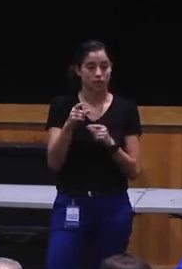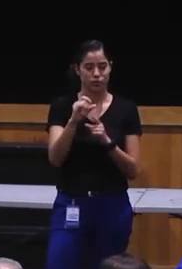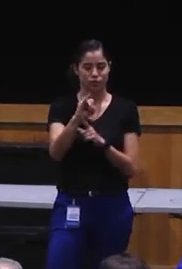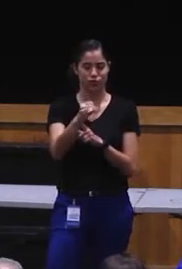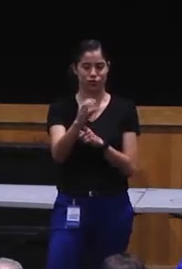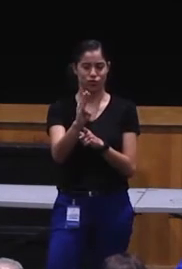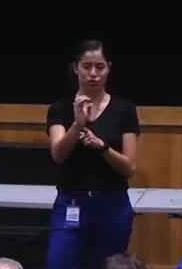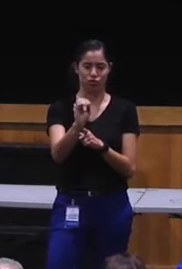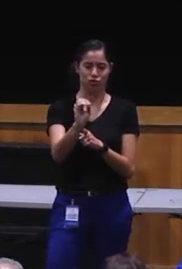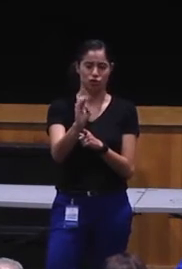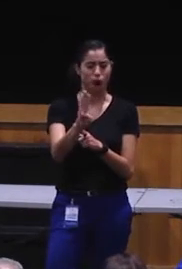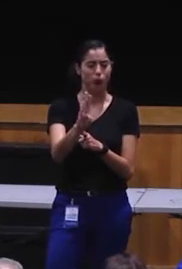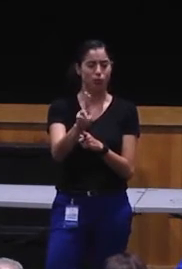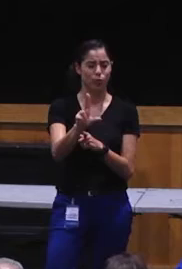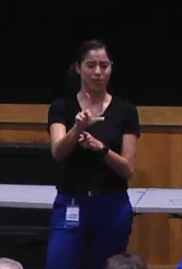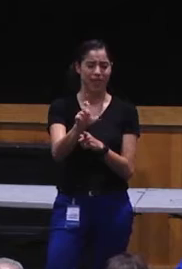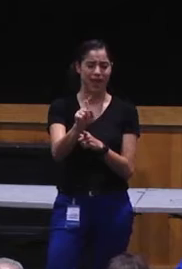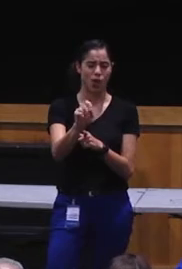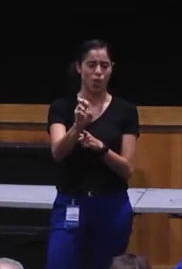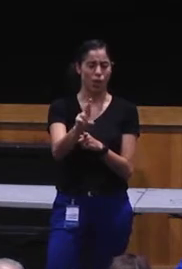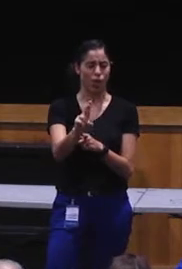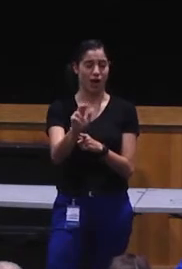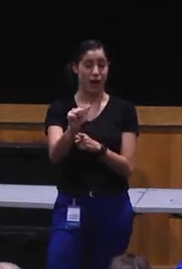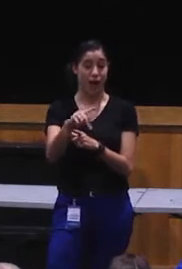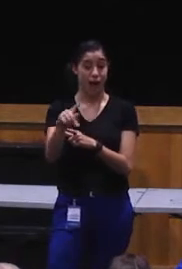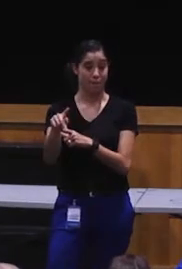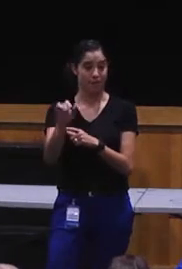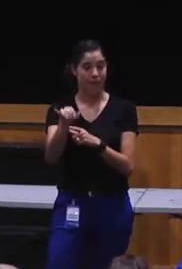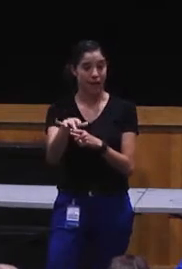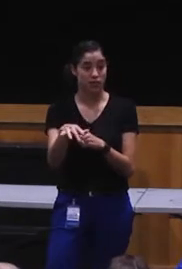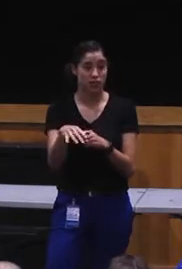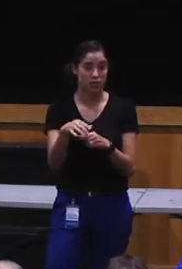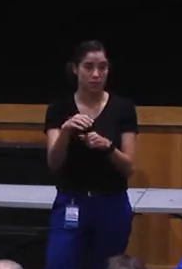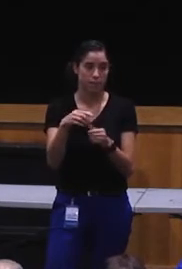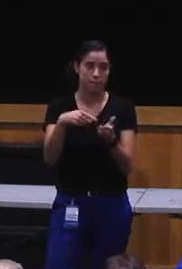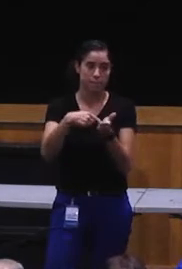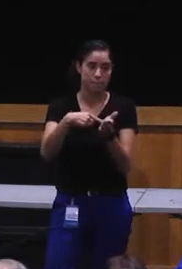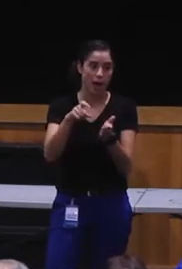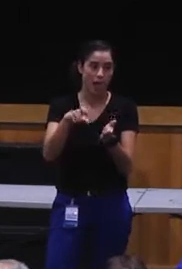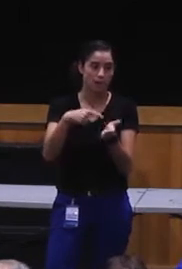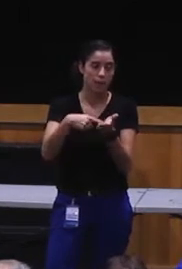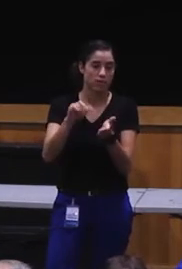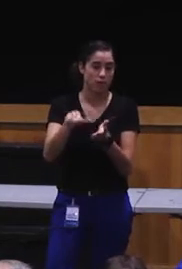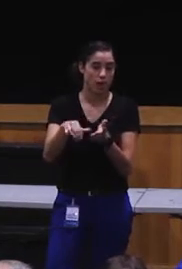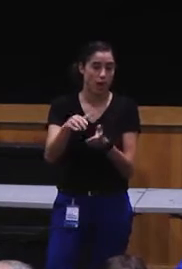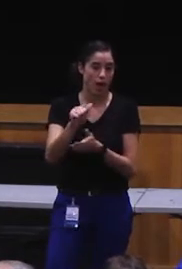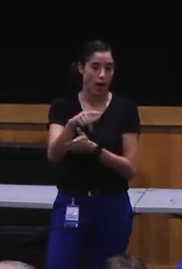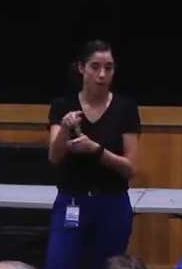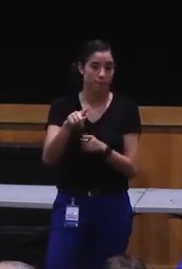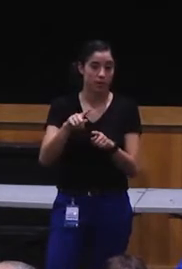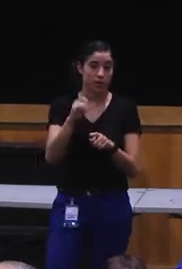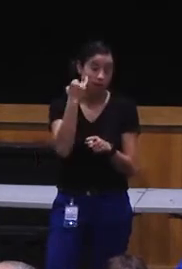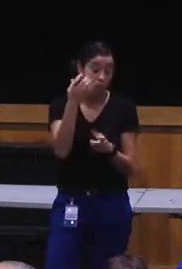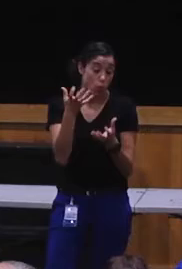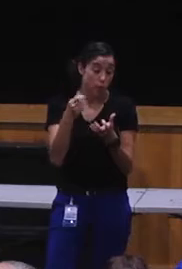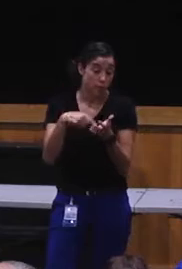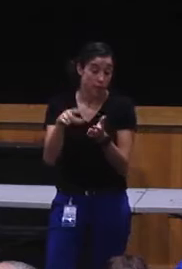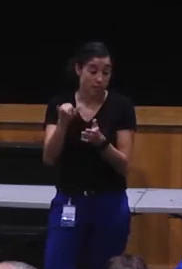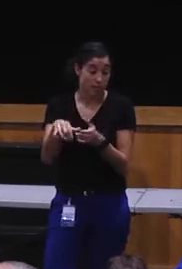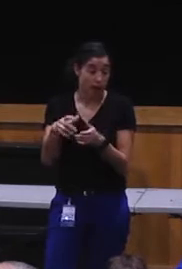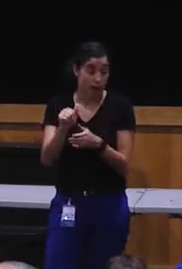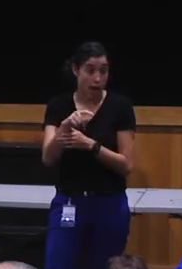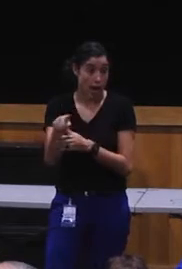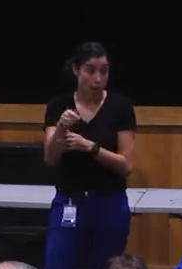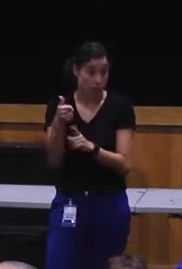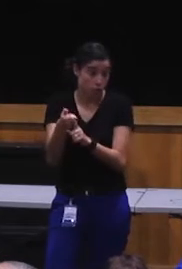app. Now, I caution you, that is a paid app. We are not promoting that app. If you want to pay for that app on your own, then